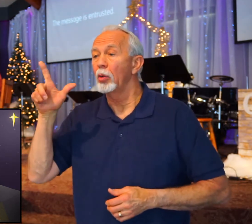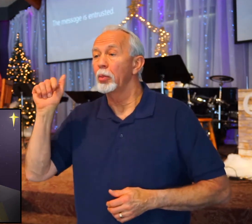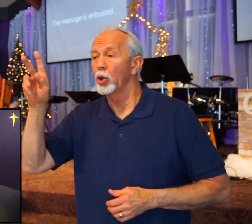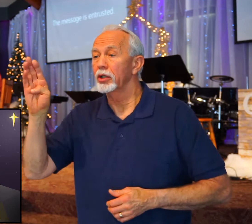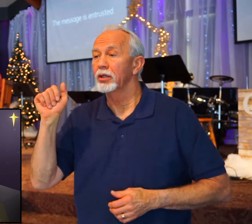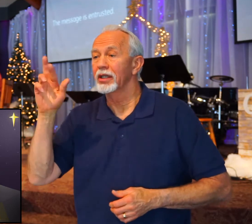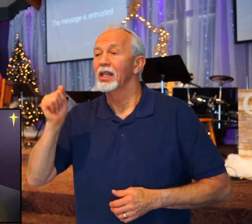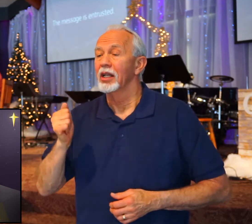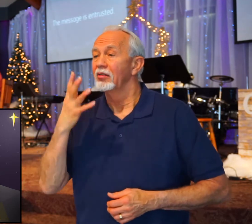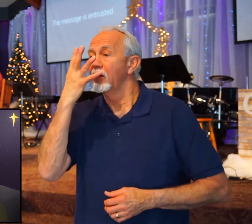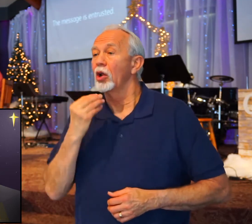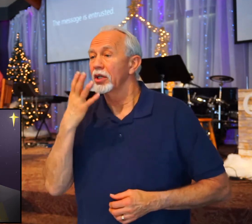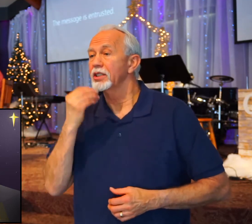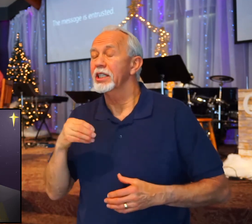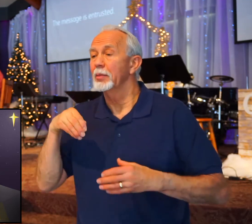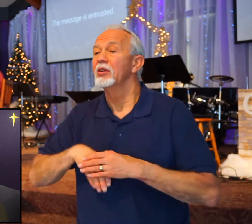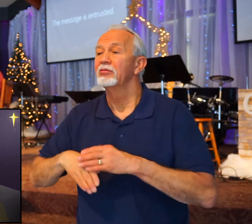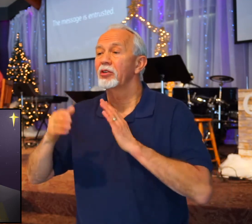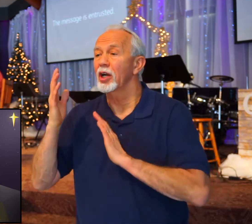in public,